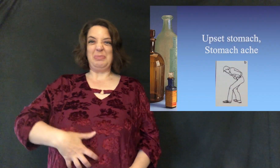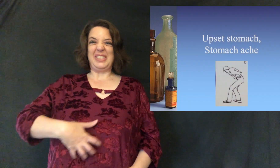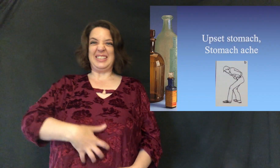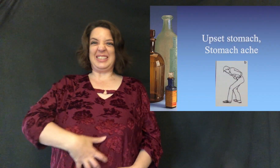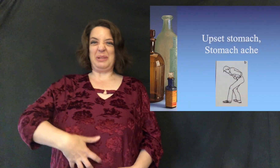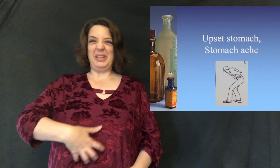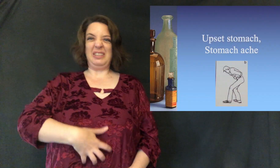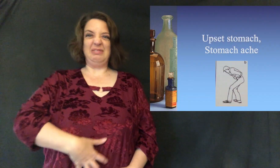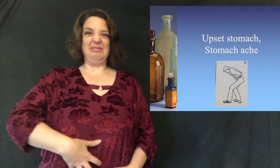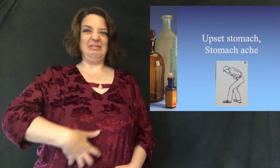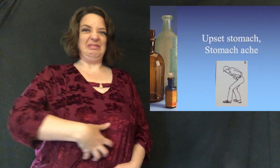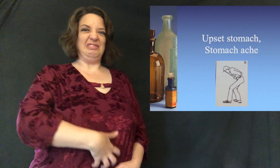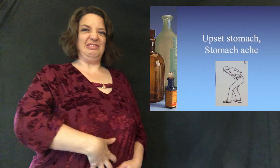Upset stomach, ooh.